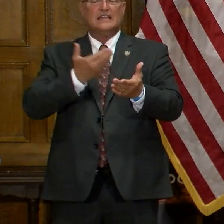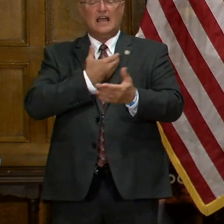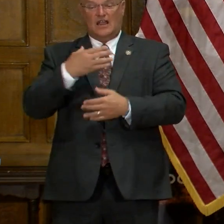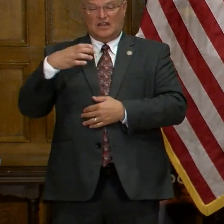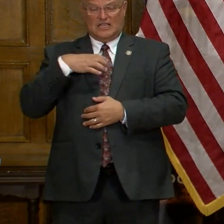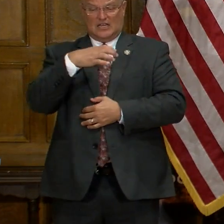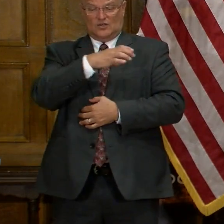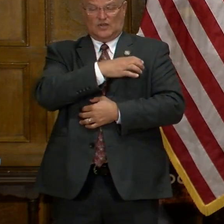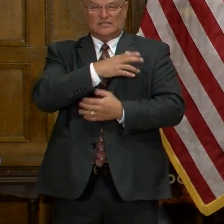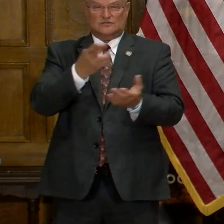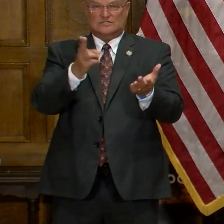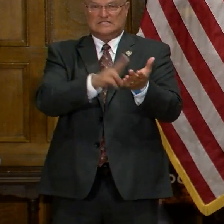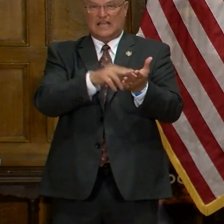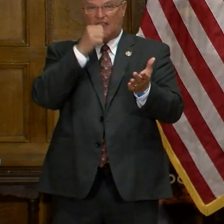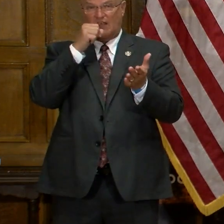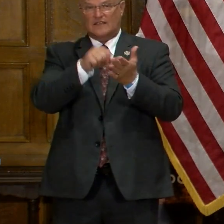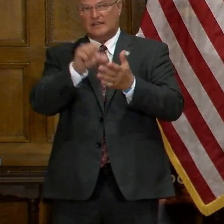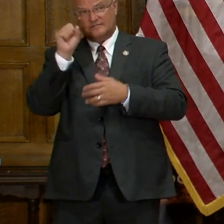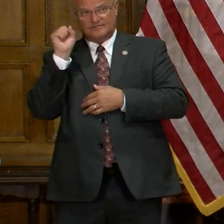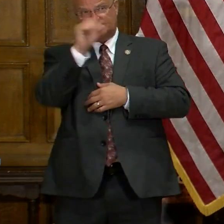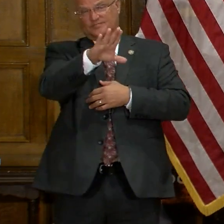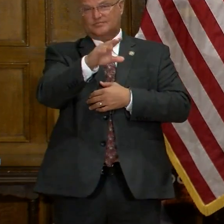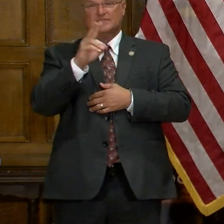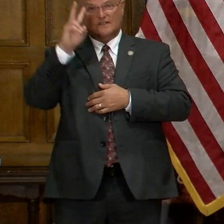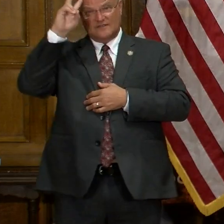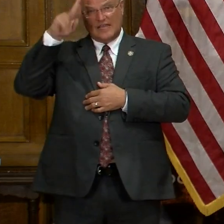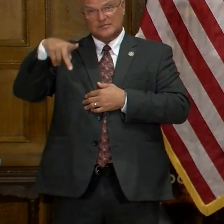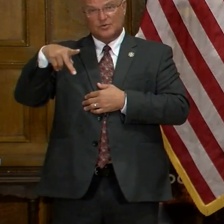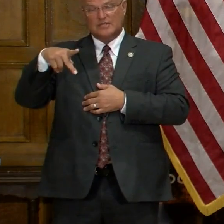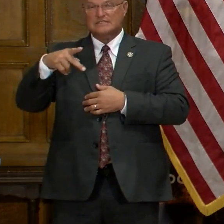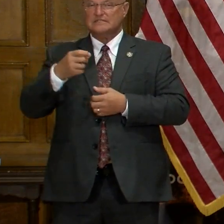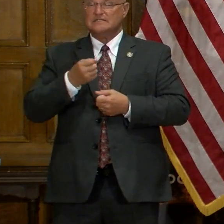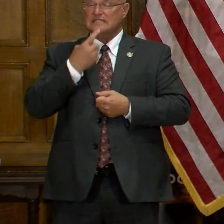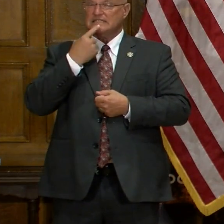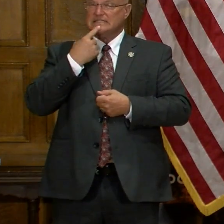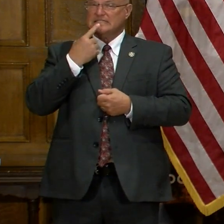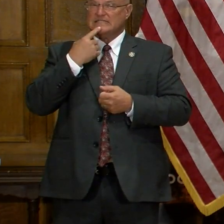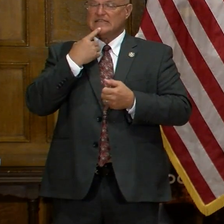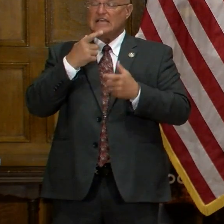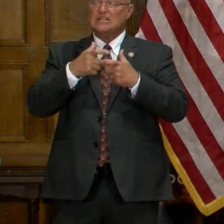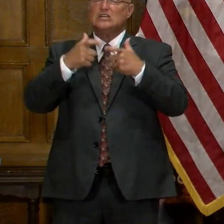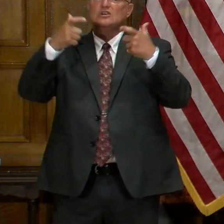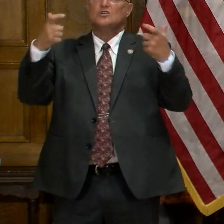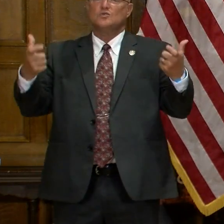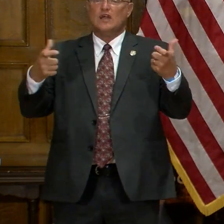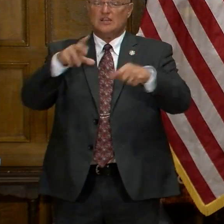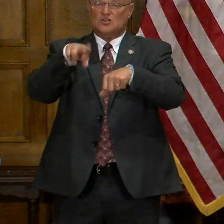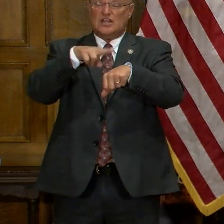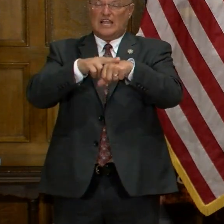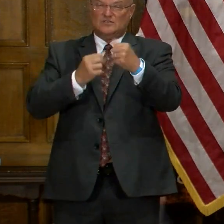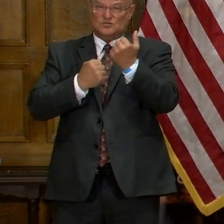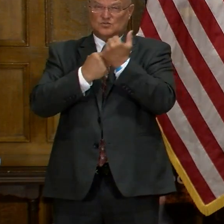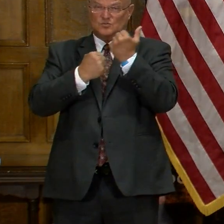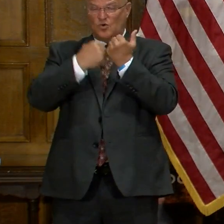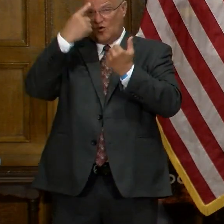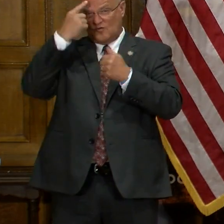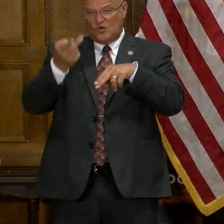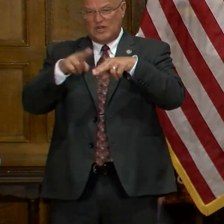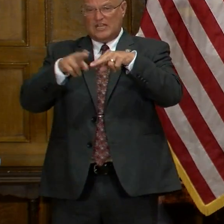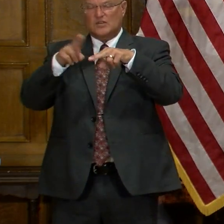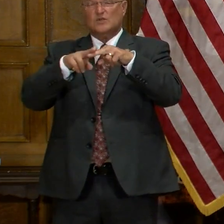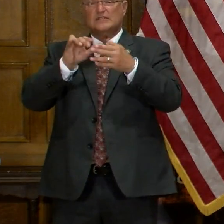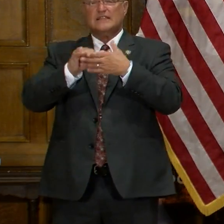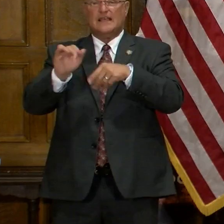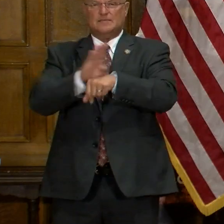congressional delegation signed the letter to the Vice President expressing greater national support for increasing